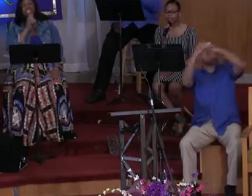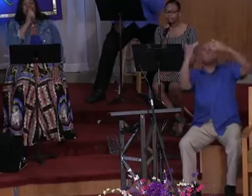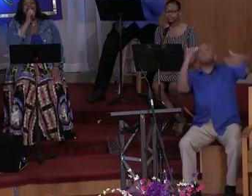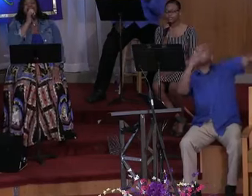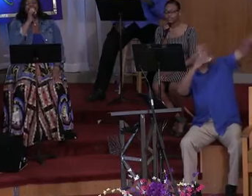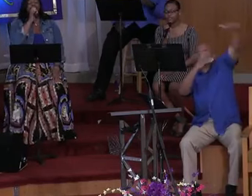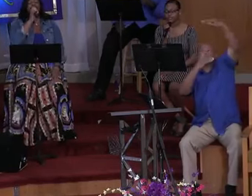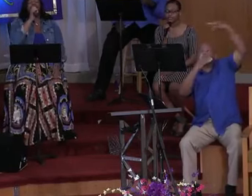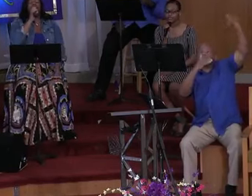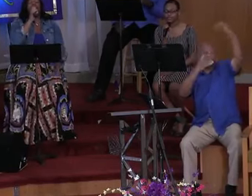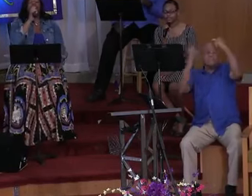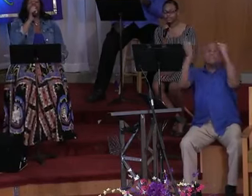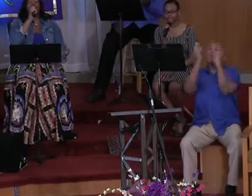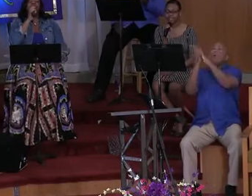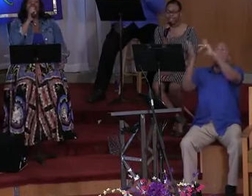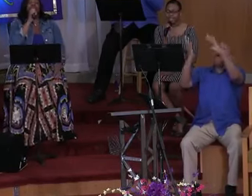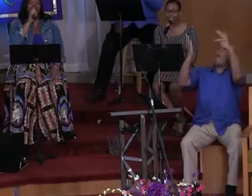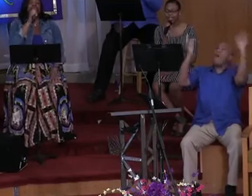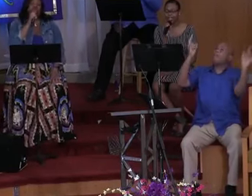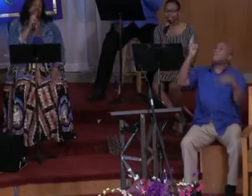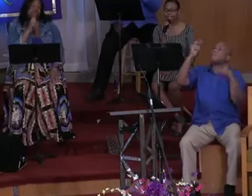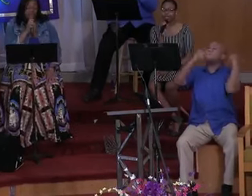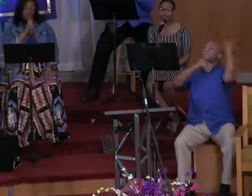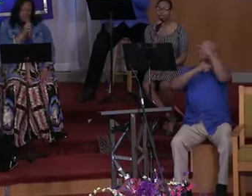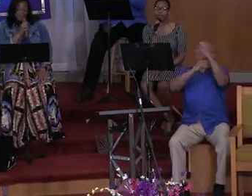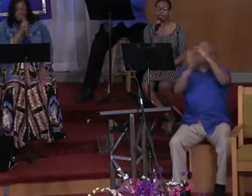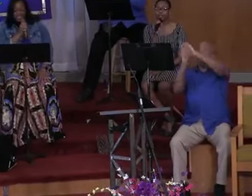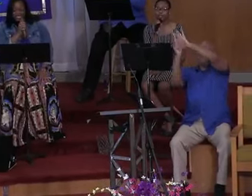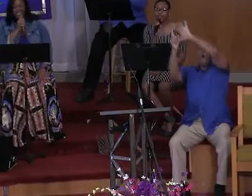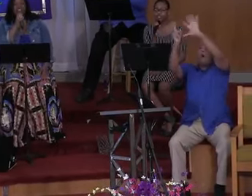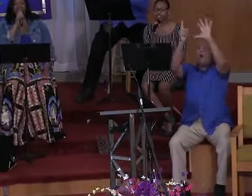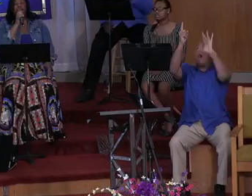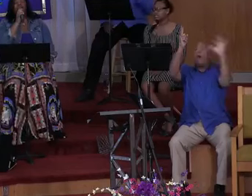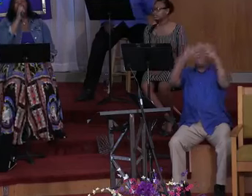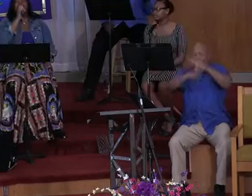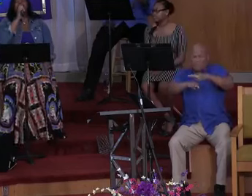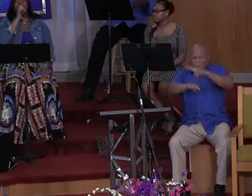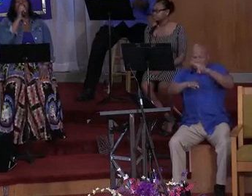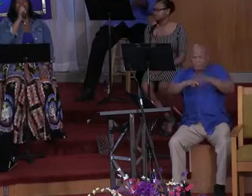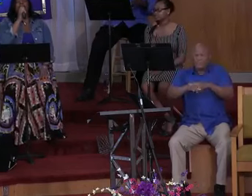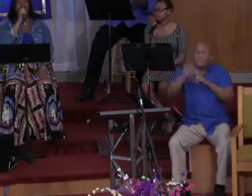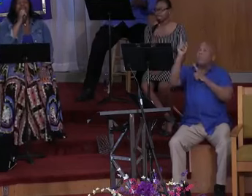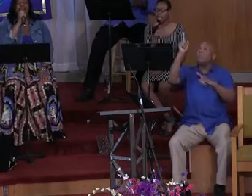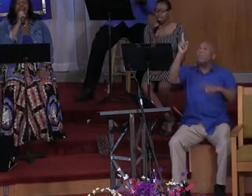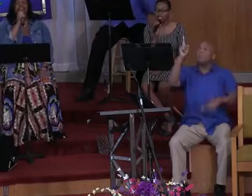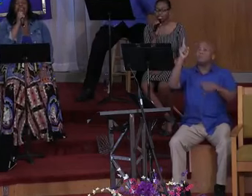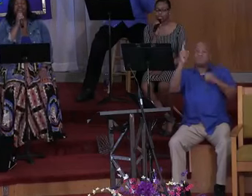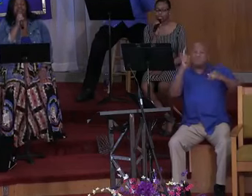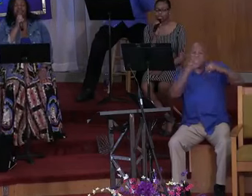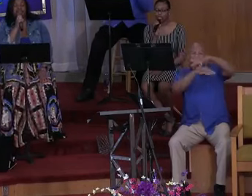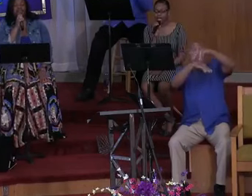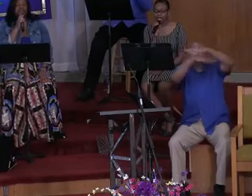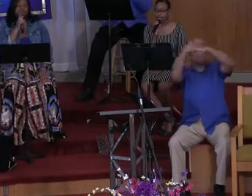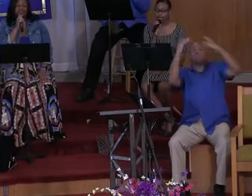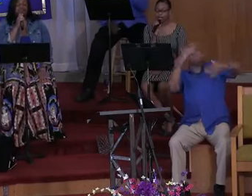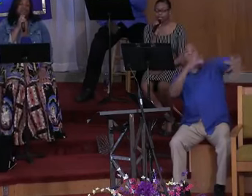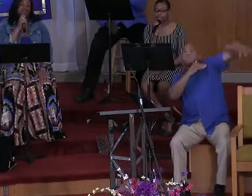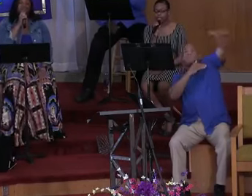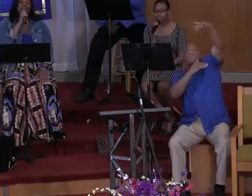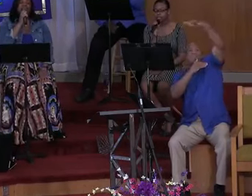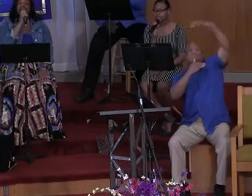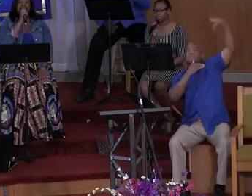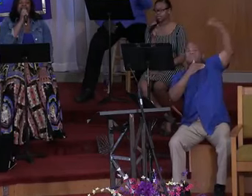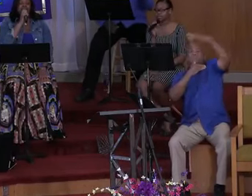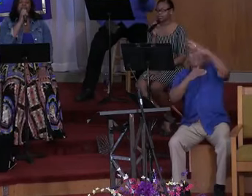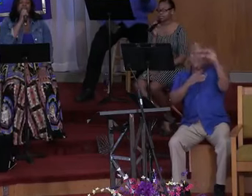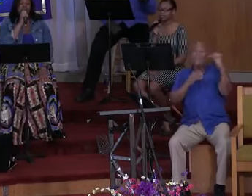the heavens. And his glory above the nations. And his glory above the nations. The Lord is high above the heavens. The Lord is high above the